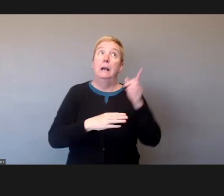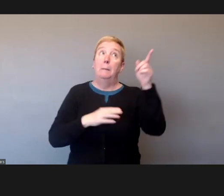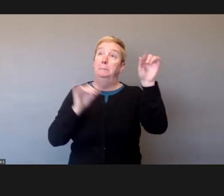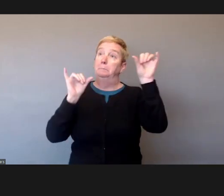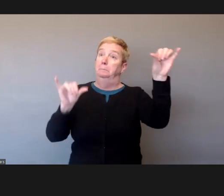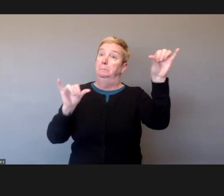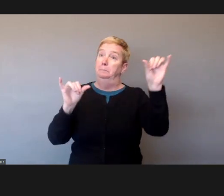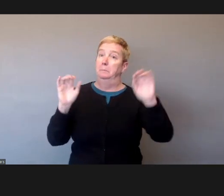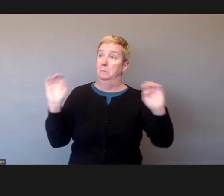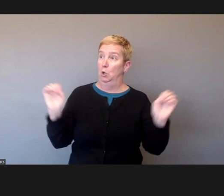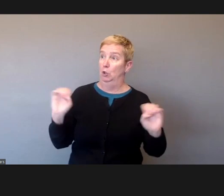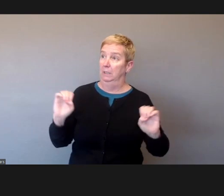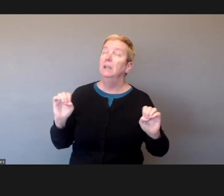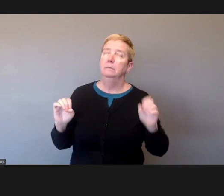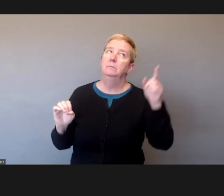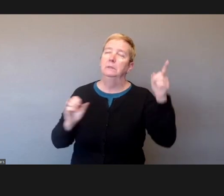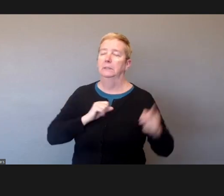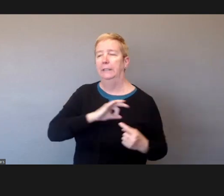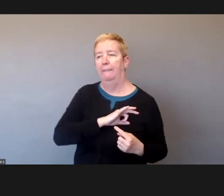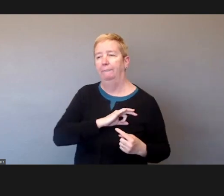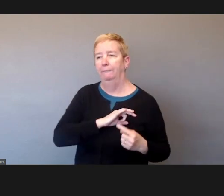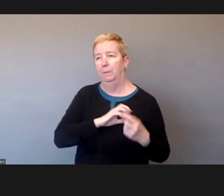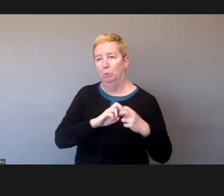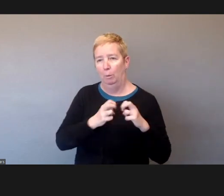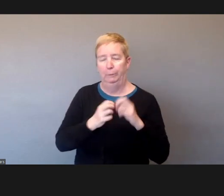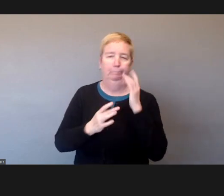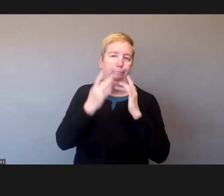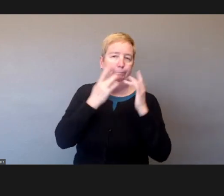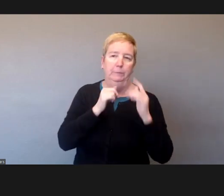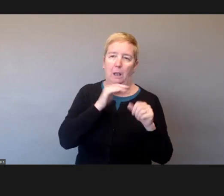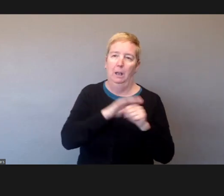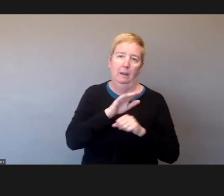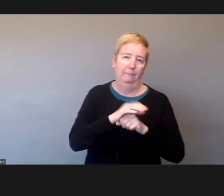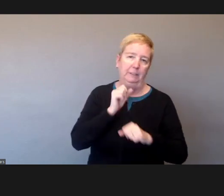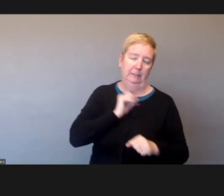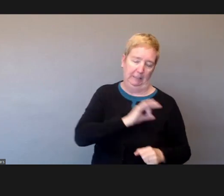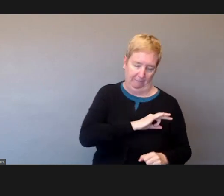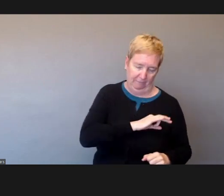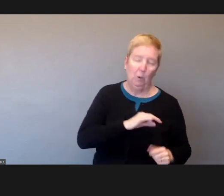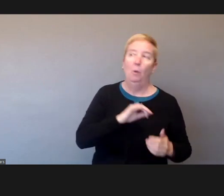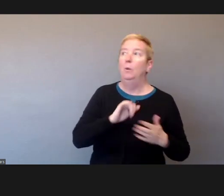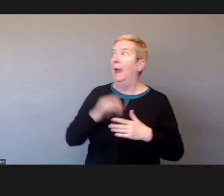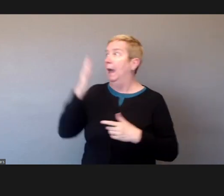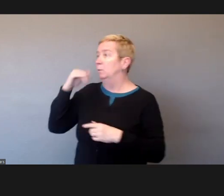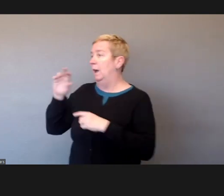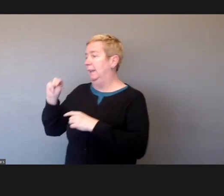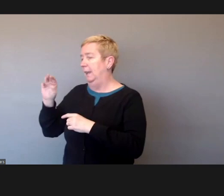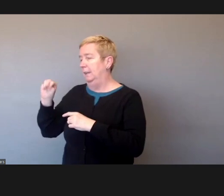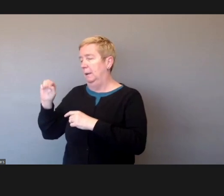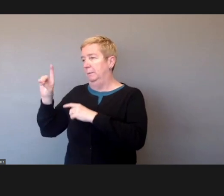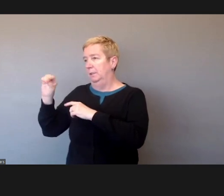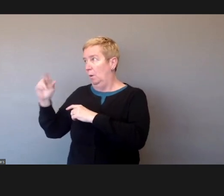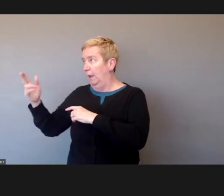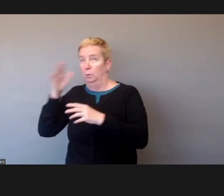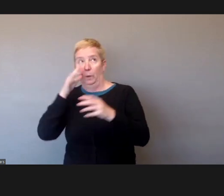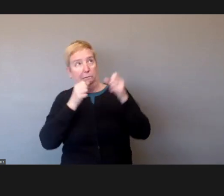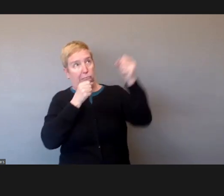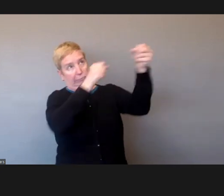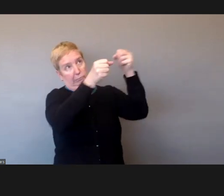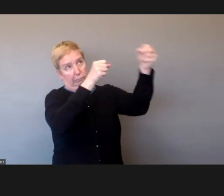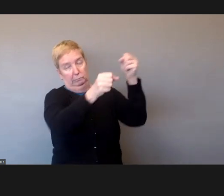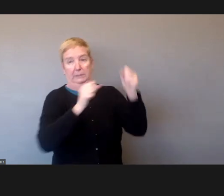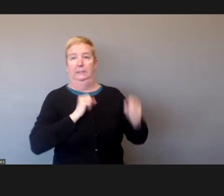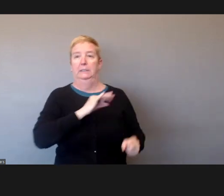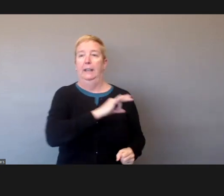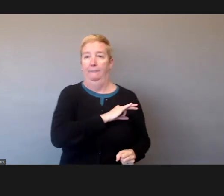And that's why DOH will continue to provide staffing support to very, very full and overfull